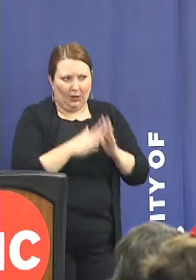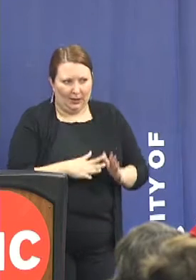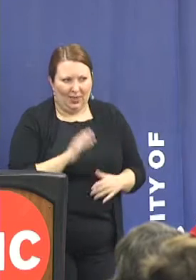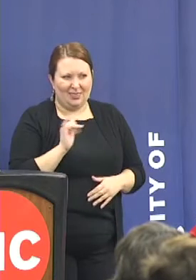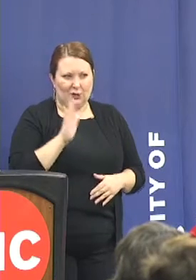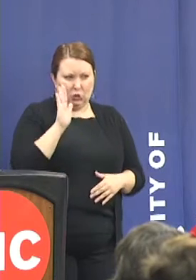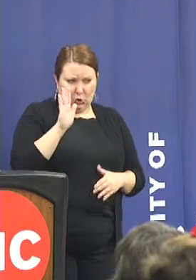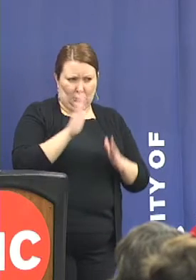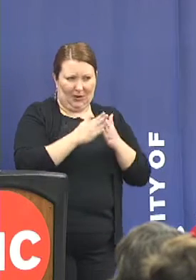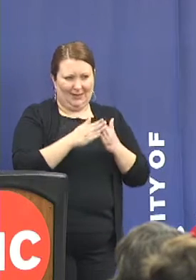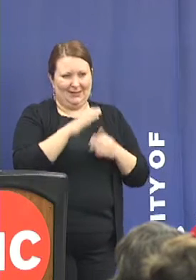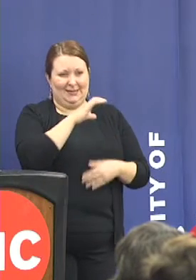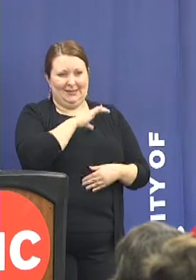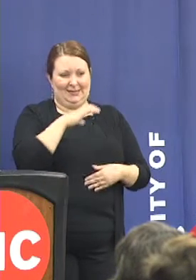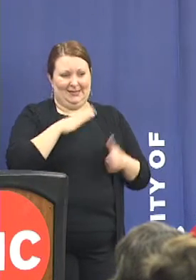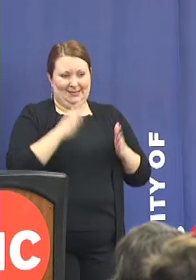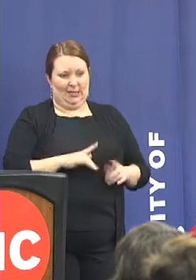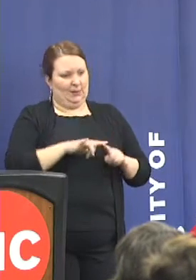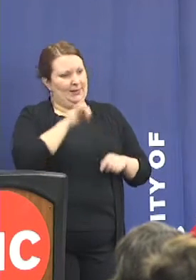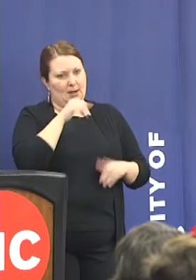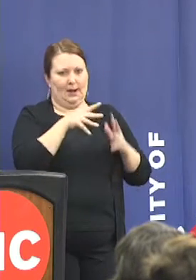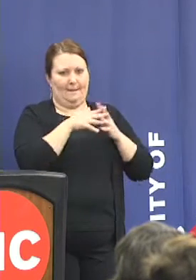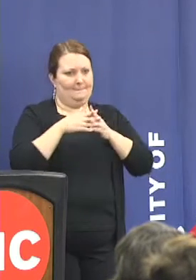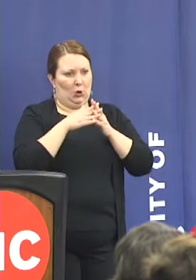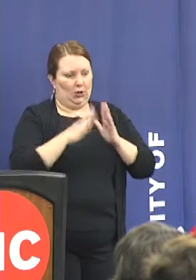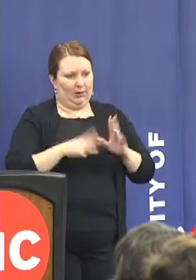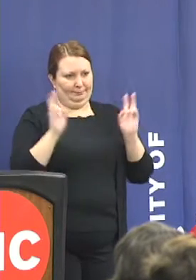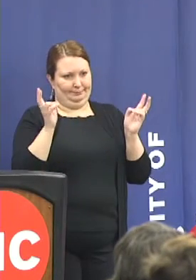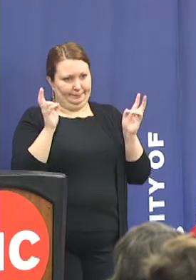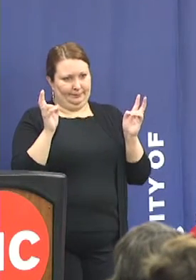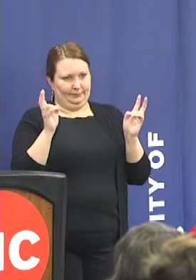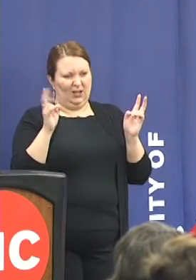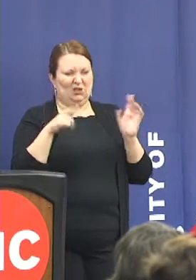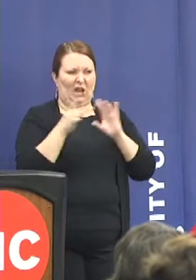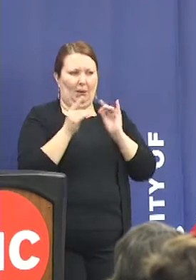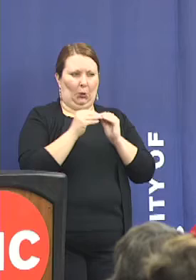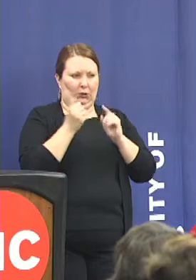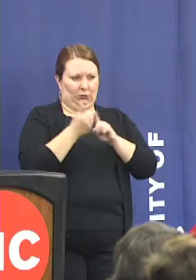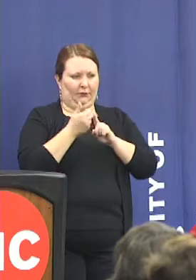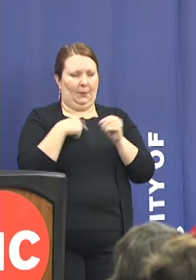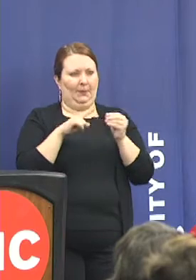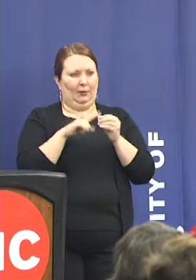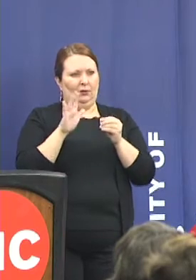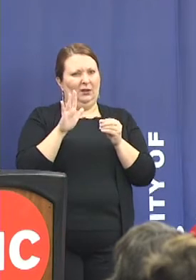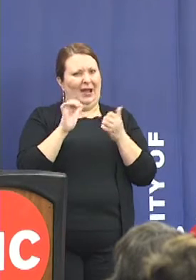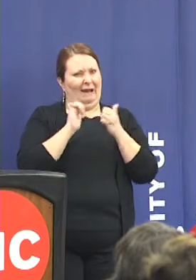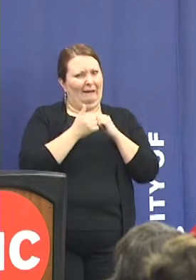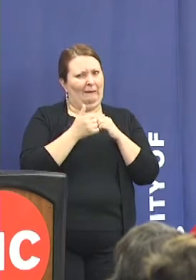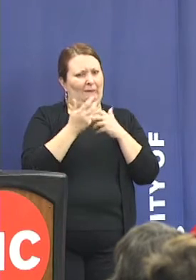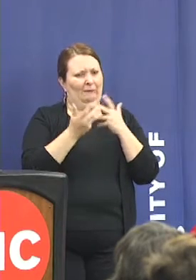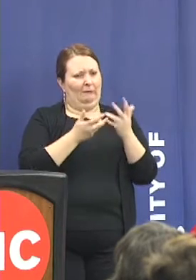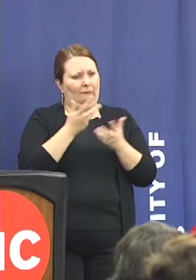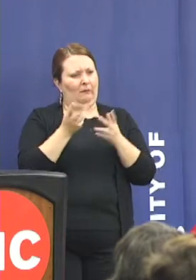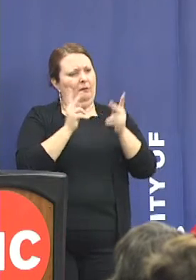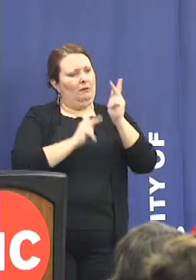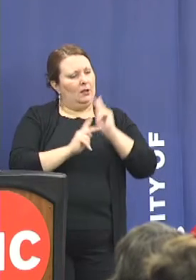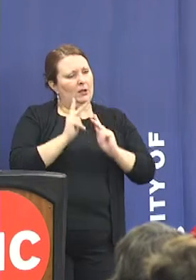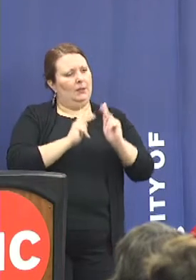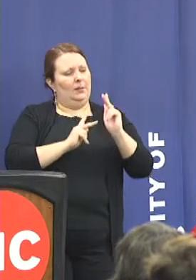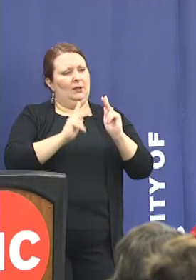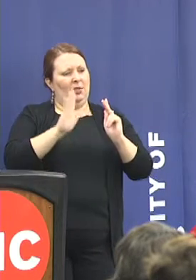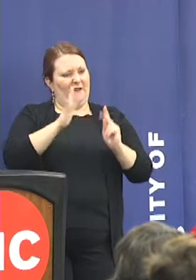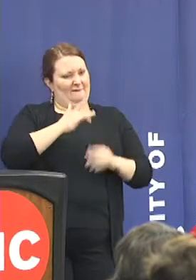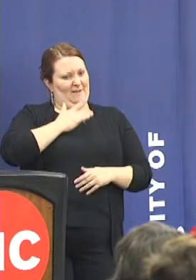her book, Citizens But Not American, right? And she can, you know, comment more herself about sort of the ways in which